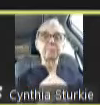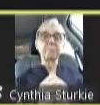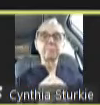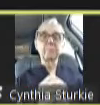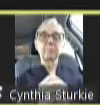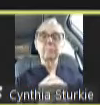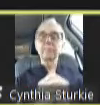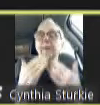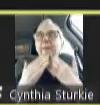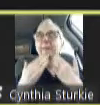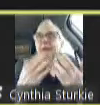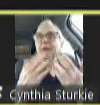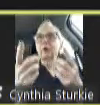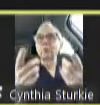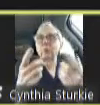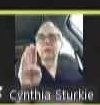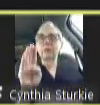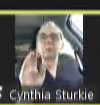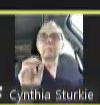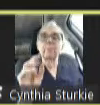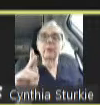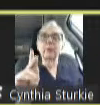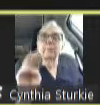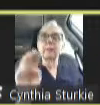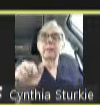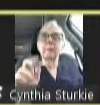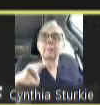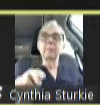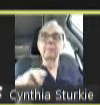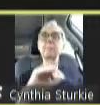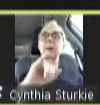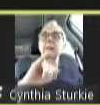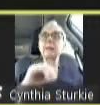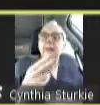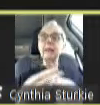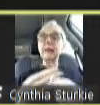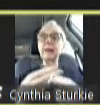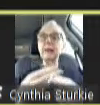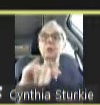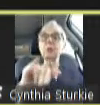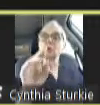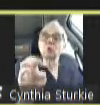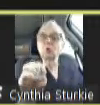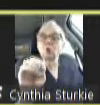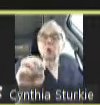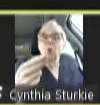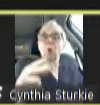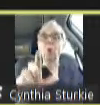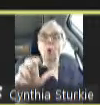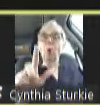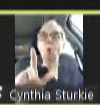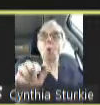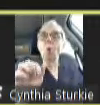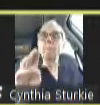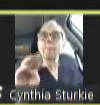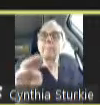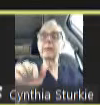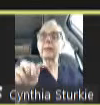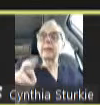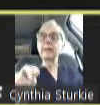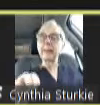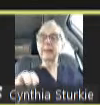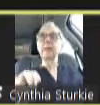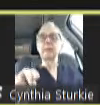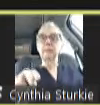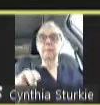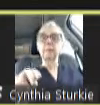Thanks, Director Bookman. Good afternoon. My name is Joe Hollmann, and I'm the COVID-19 marketing specialist here at CDPHE.